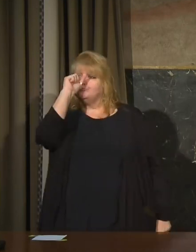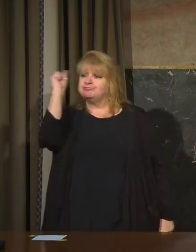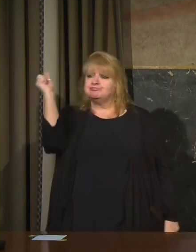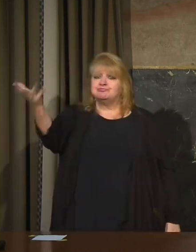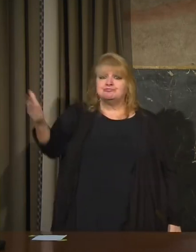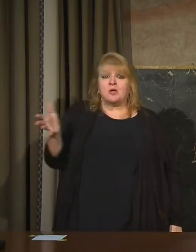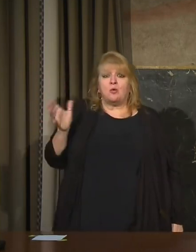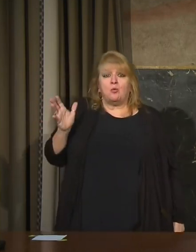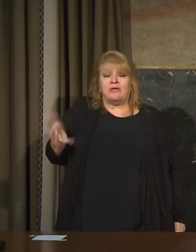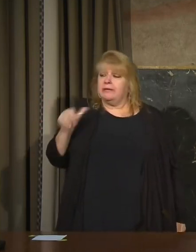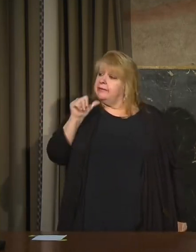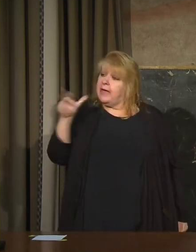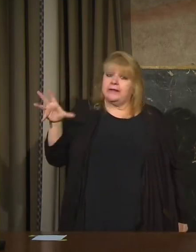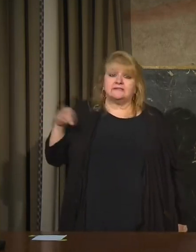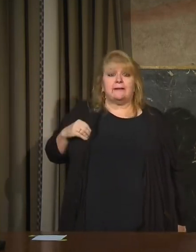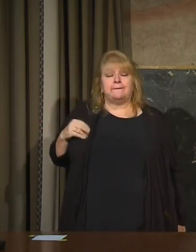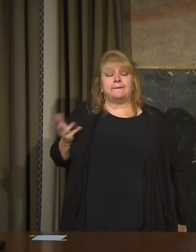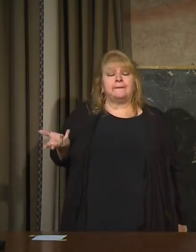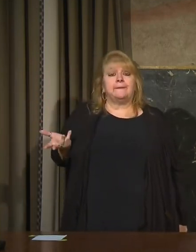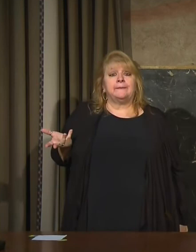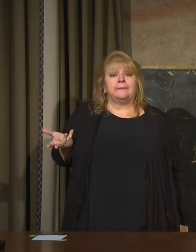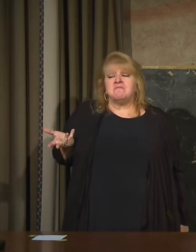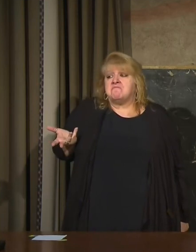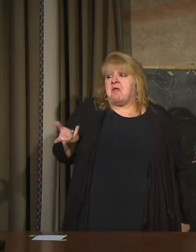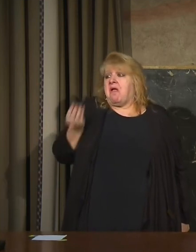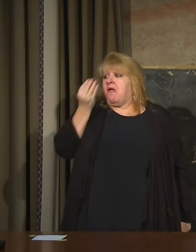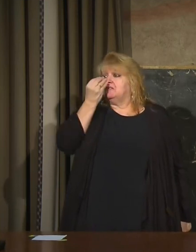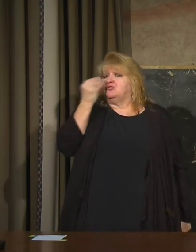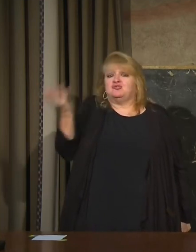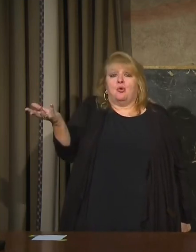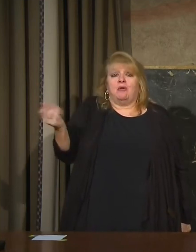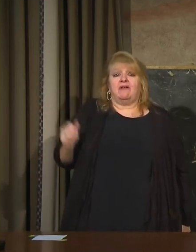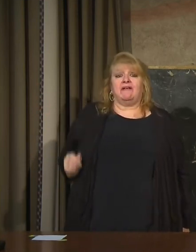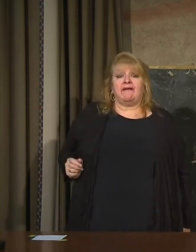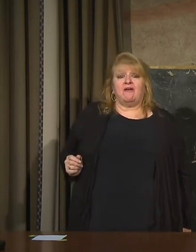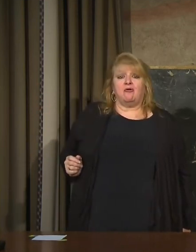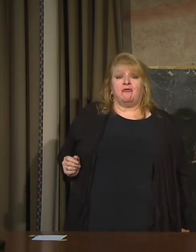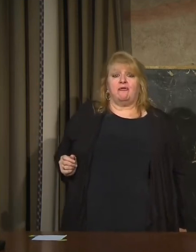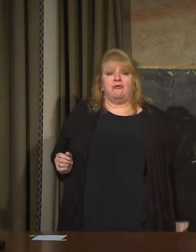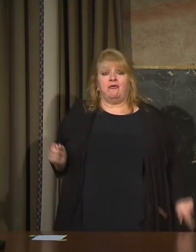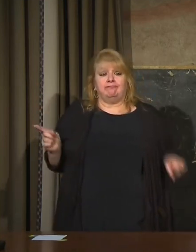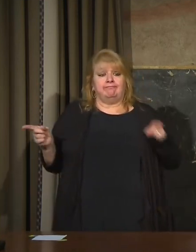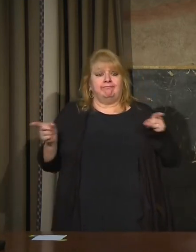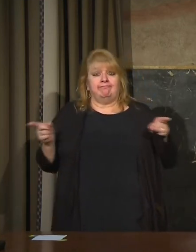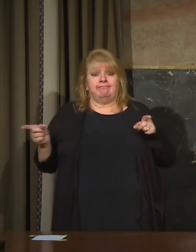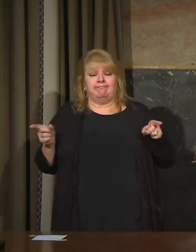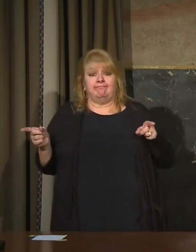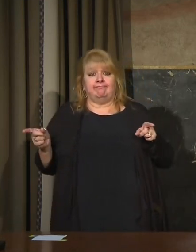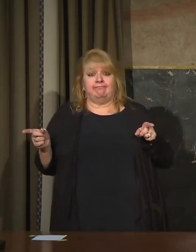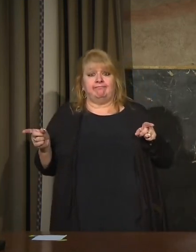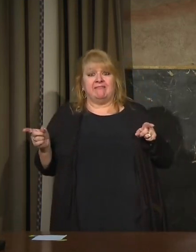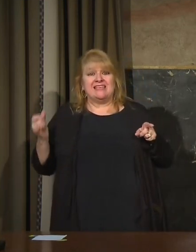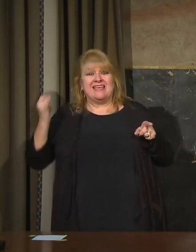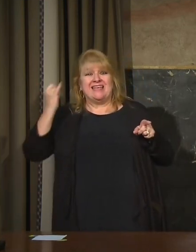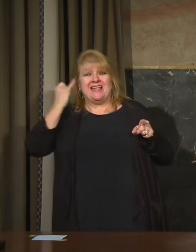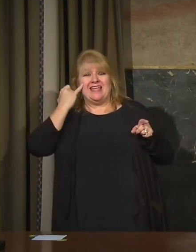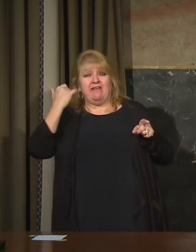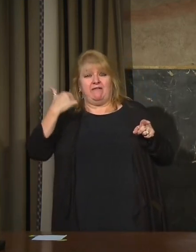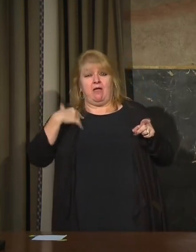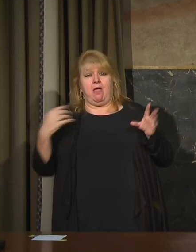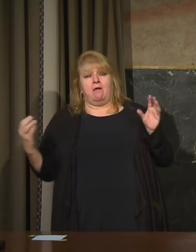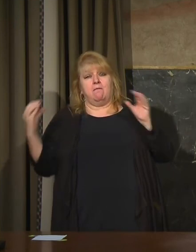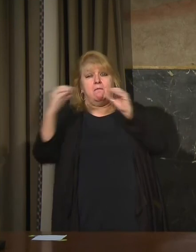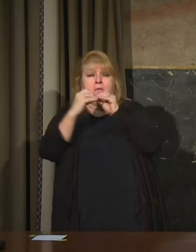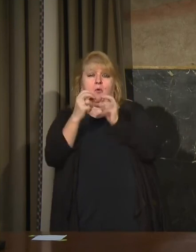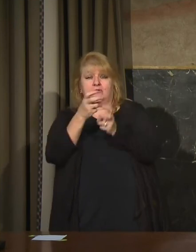And if they're not following mitigation measures and restrictions that are in place, what makes you believe that if I impose more restrictions